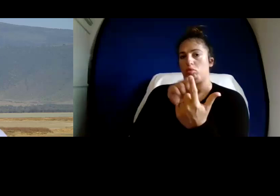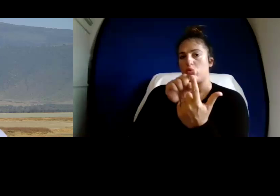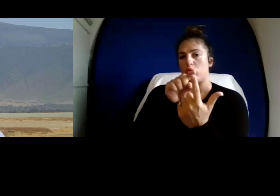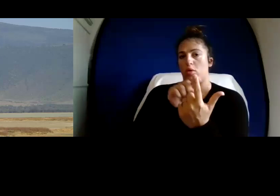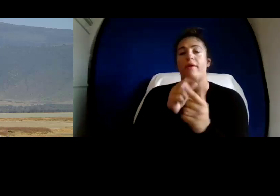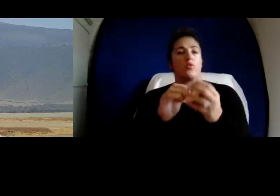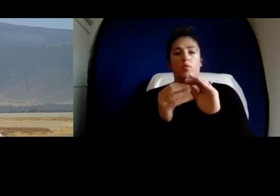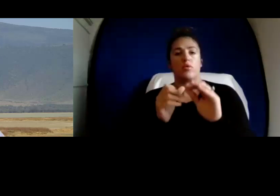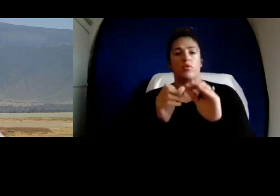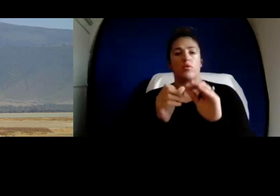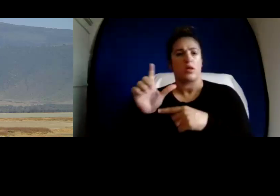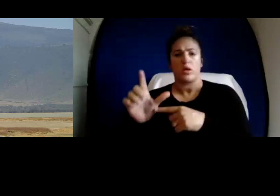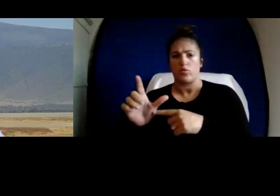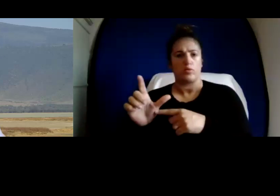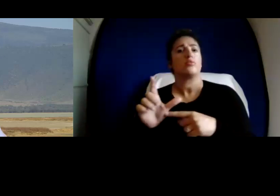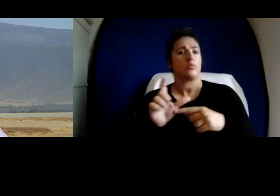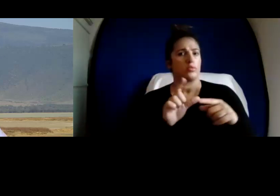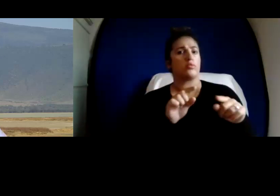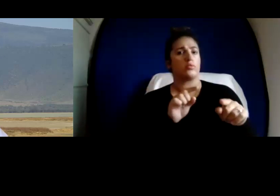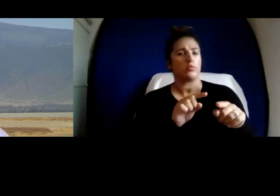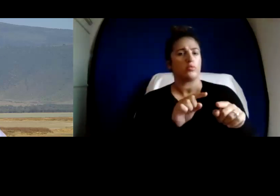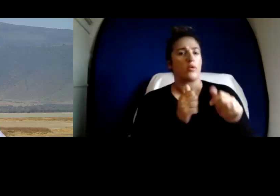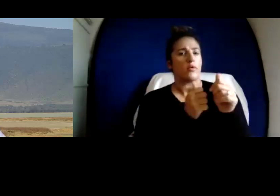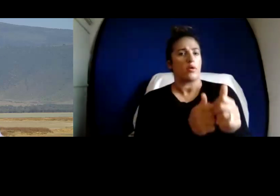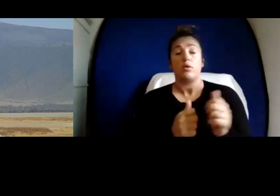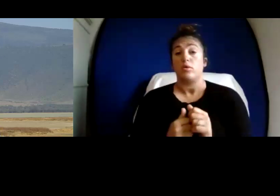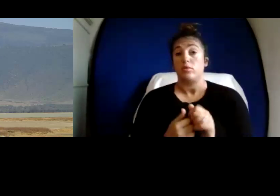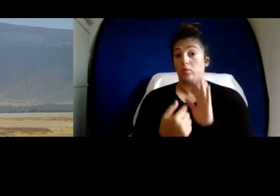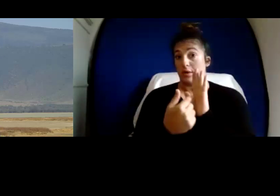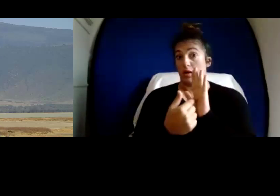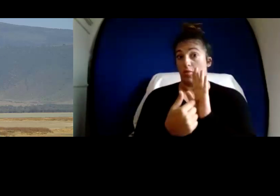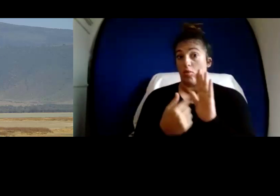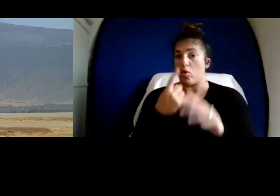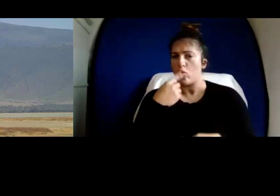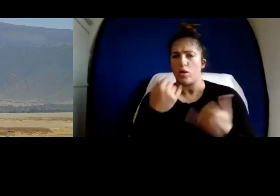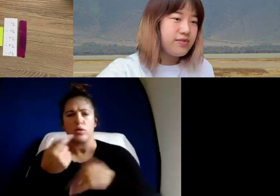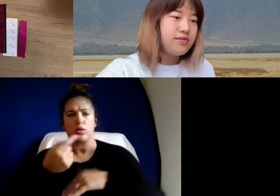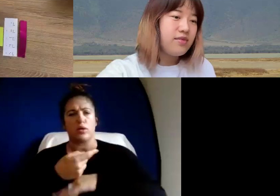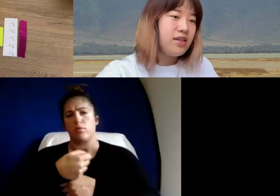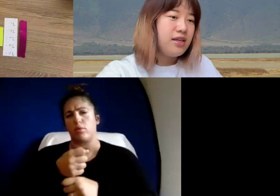letters. And here's a sample for what we're making today.